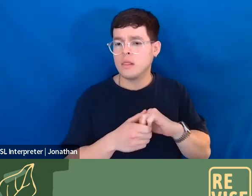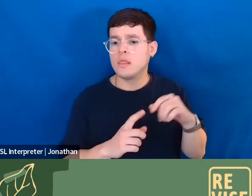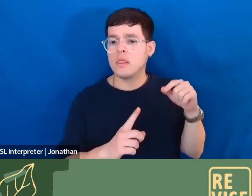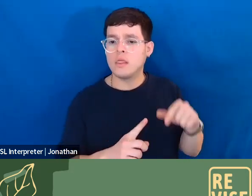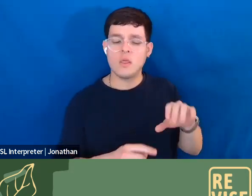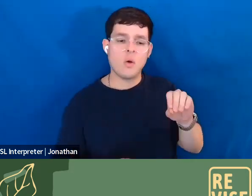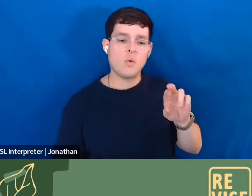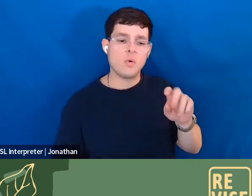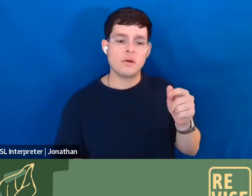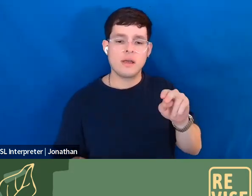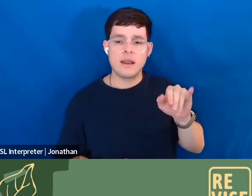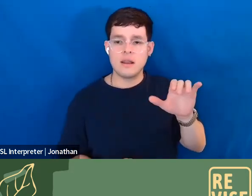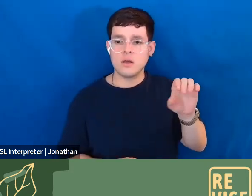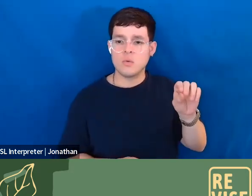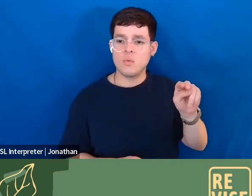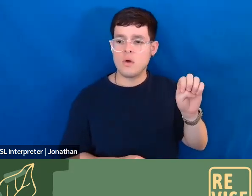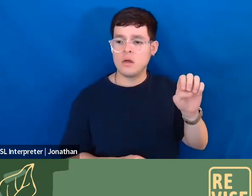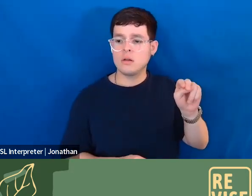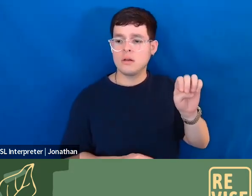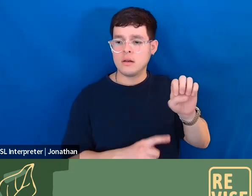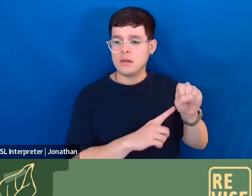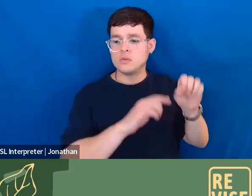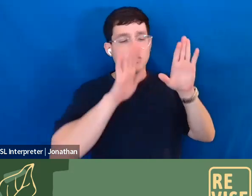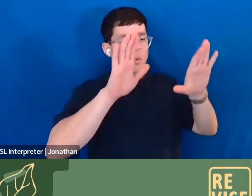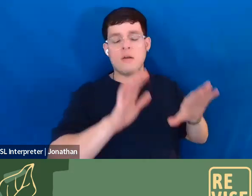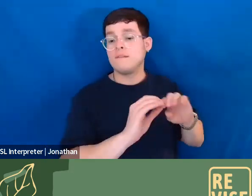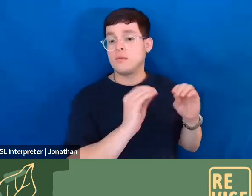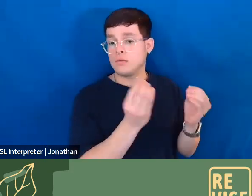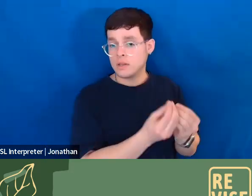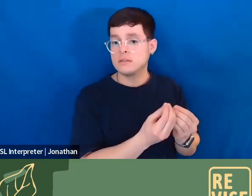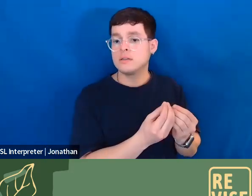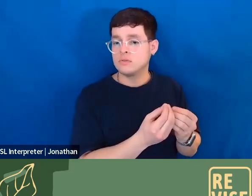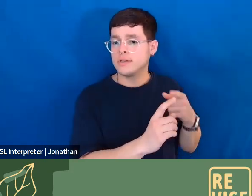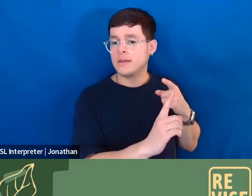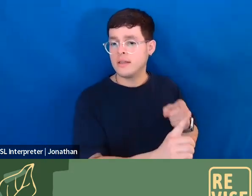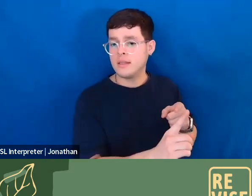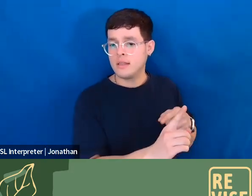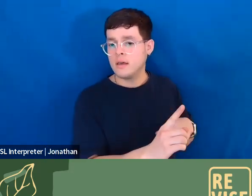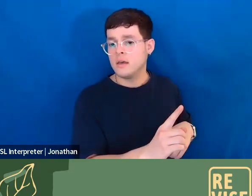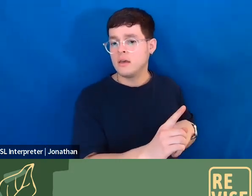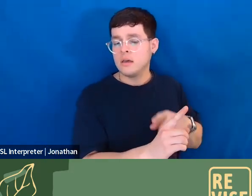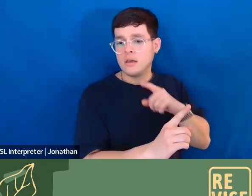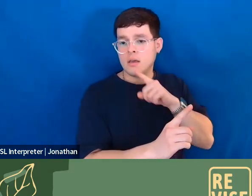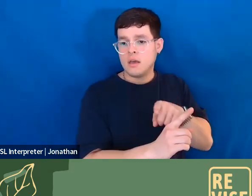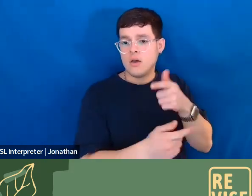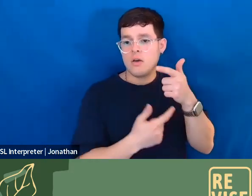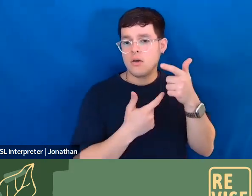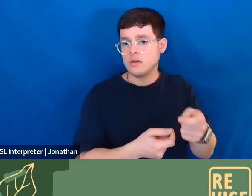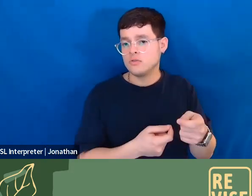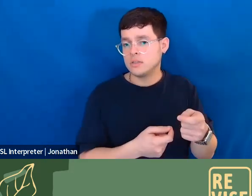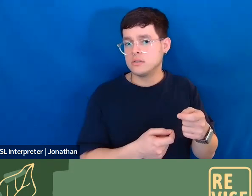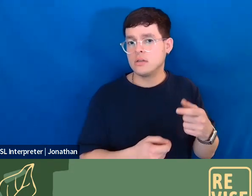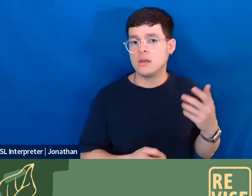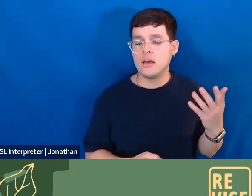Organic Oneness, which is a wonderful organization that is interested